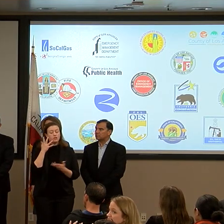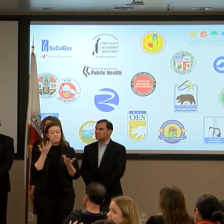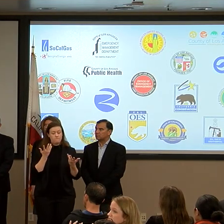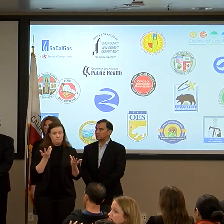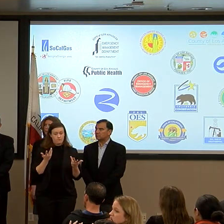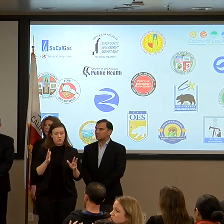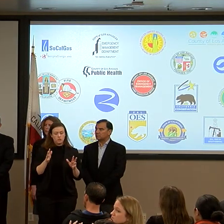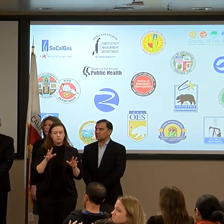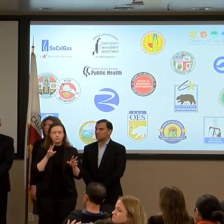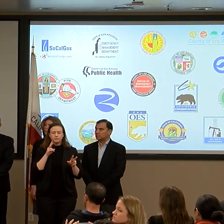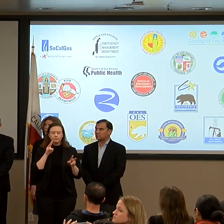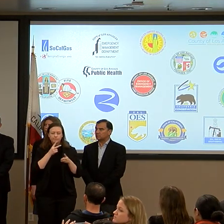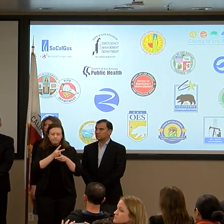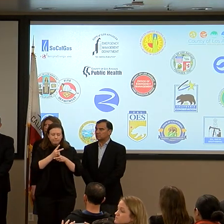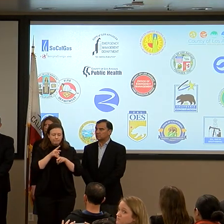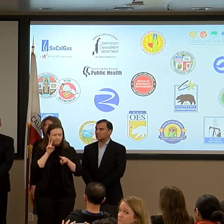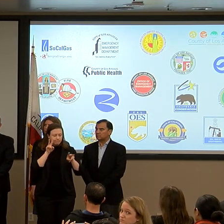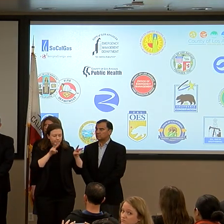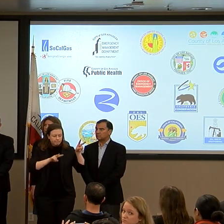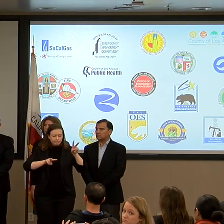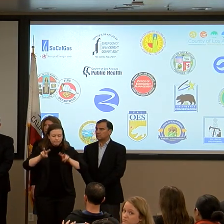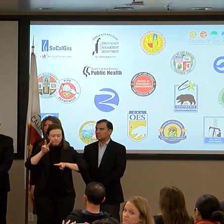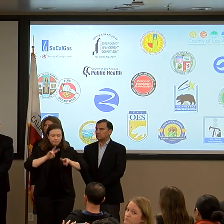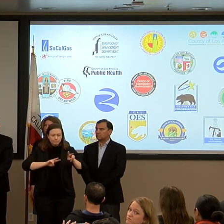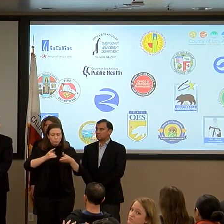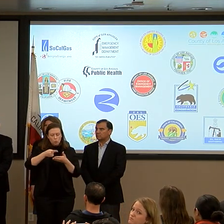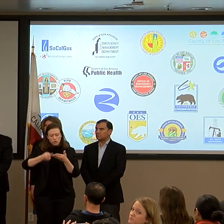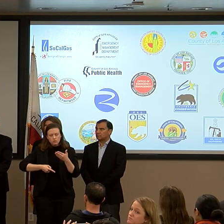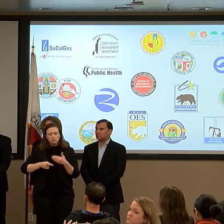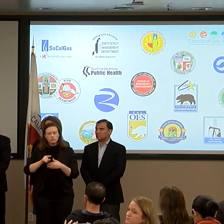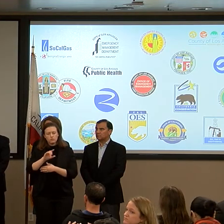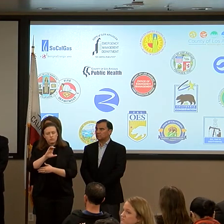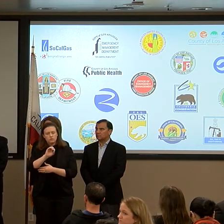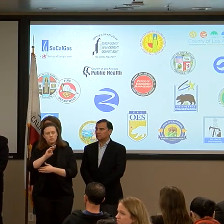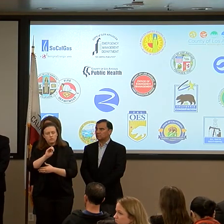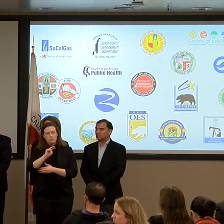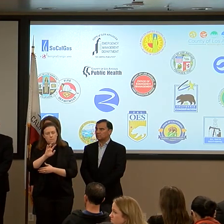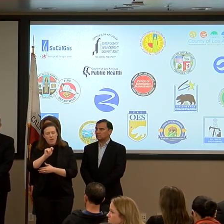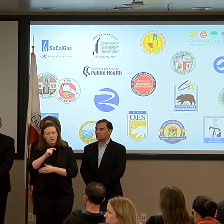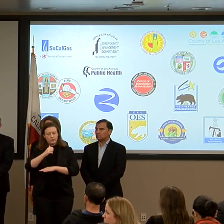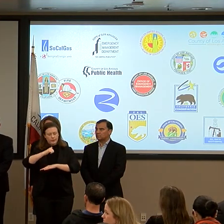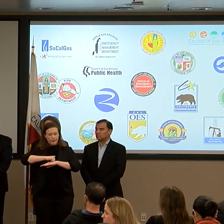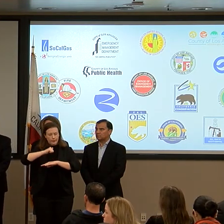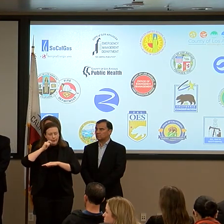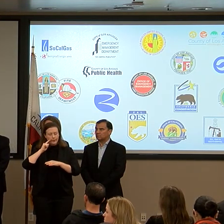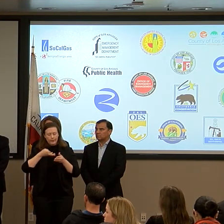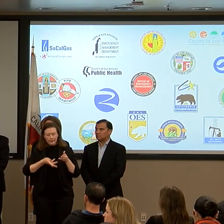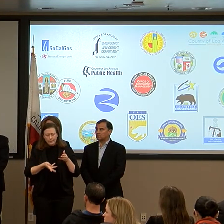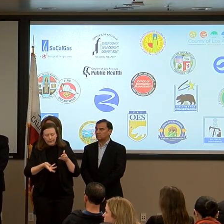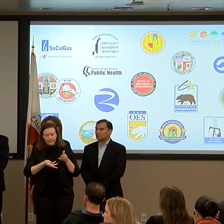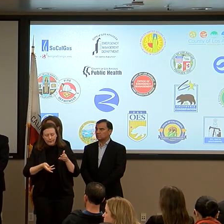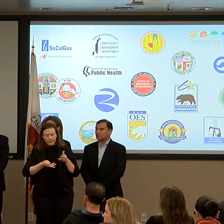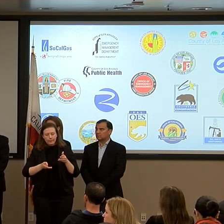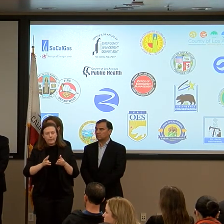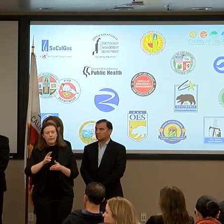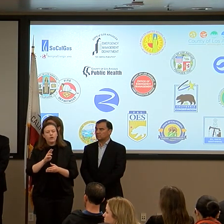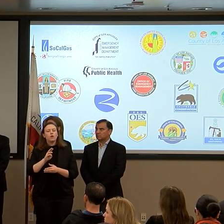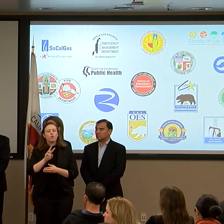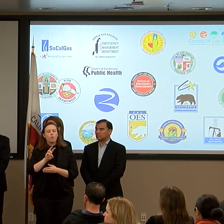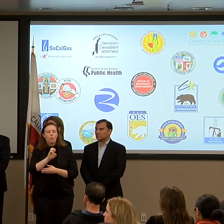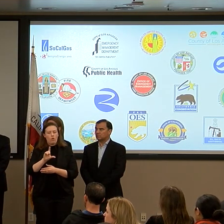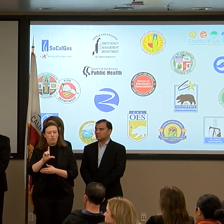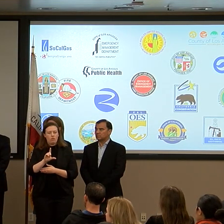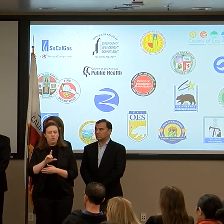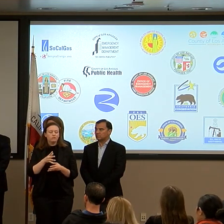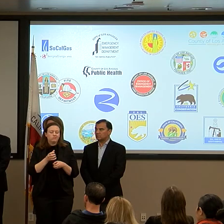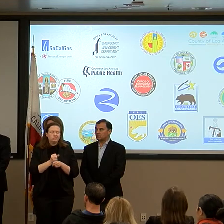careful review of the results of the testing of the cement plug in Southern California Gas's standard Cesnon 25 well,